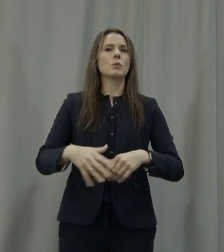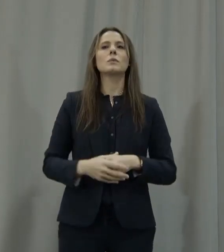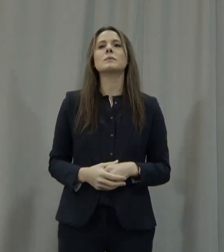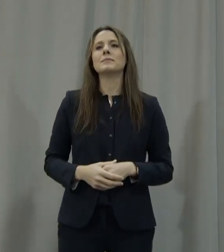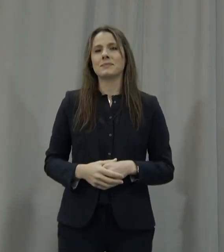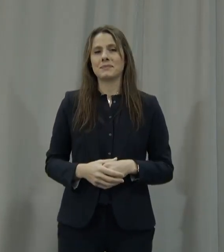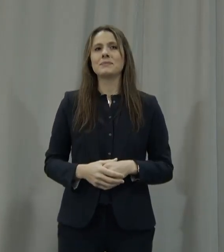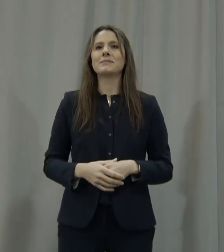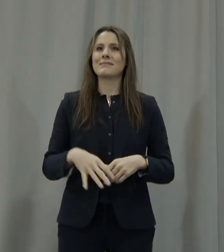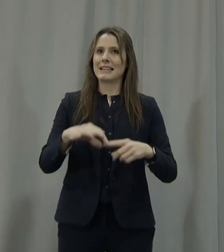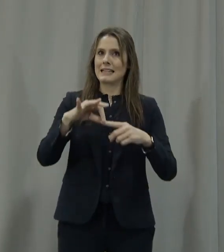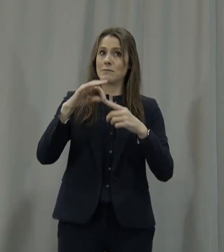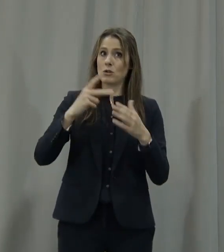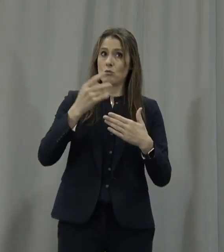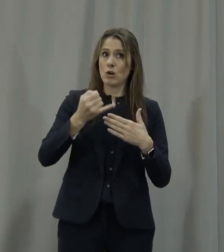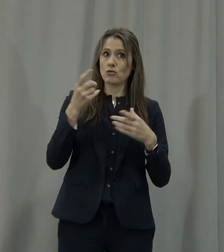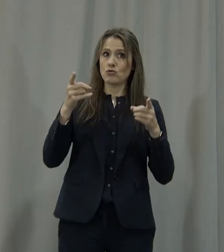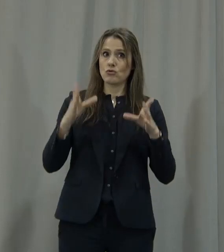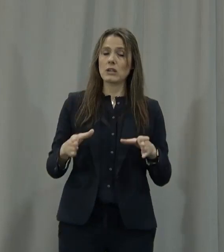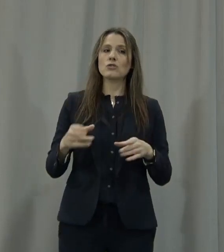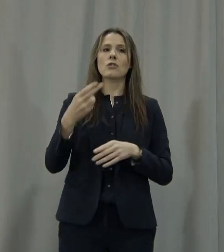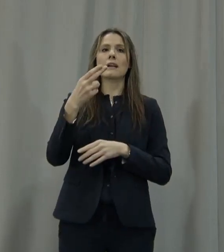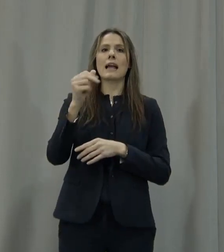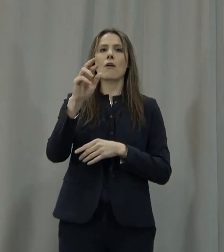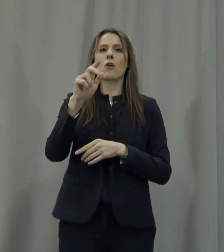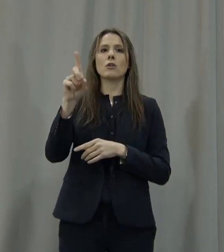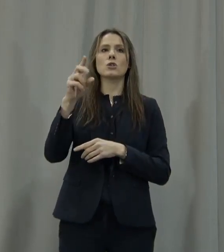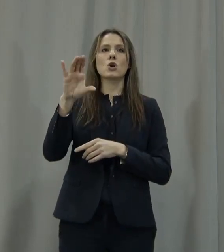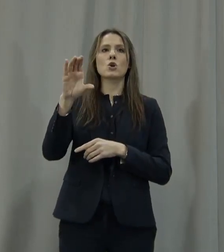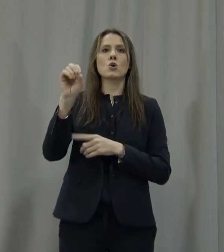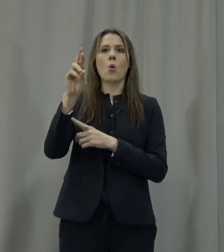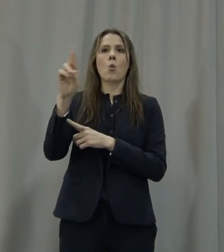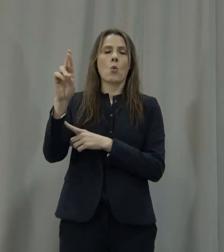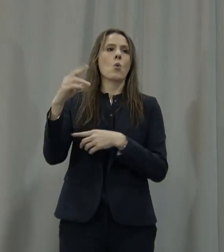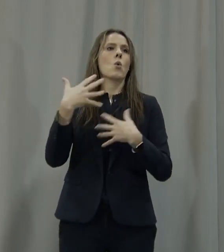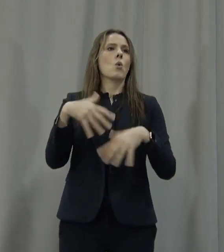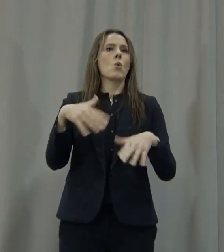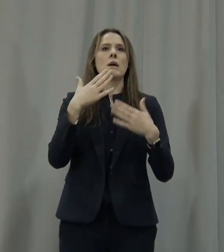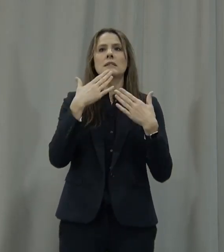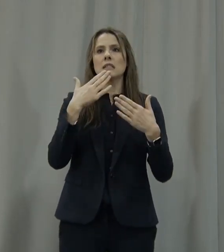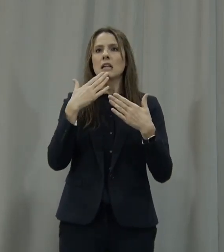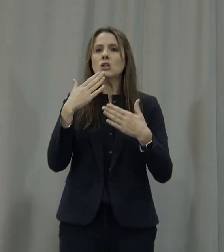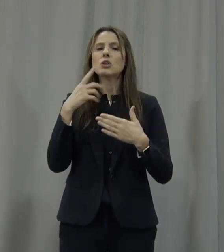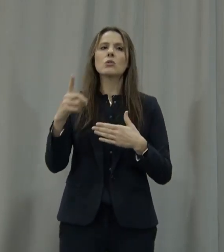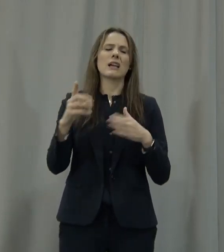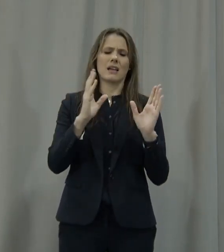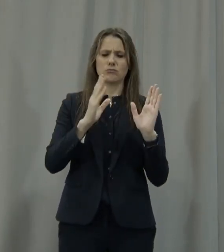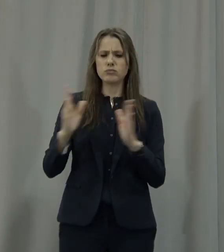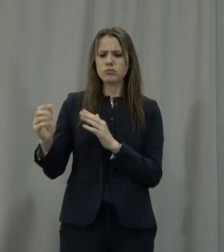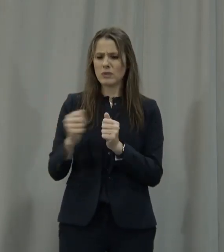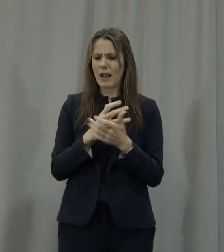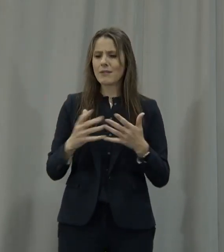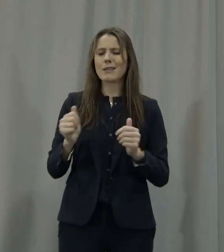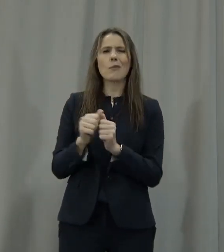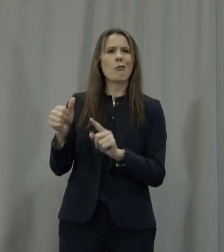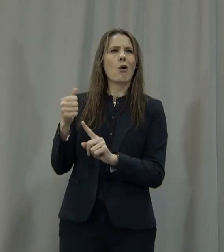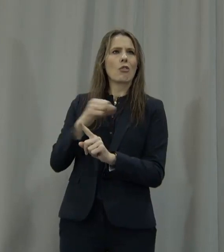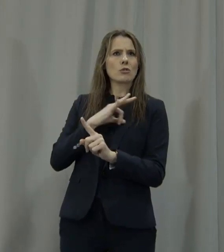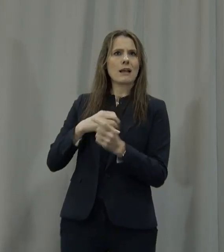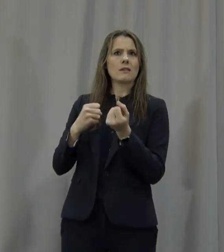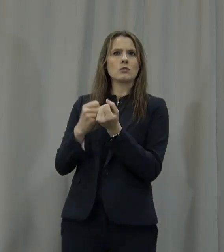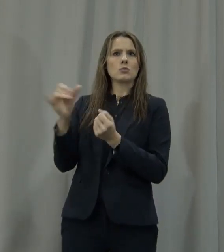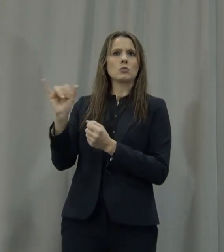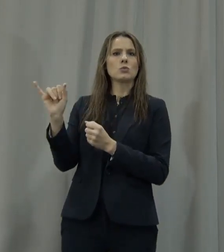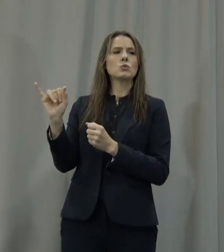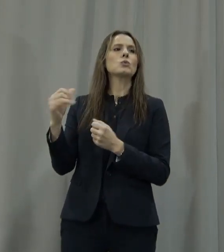And for our Special Projects Director, Harold Kaur, who arranged all the logistics along with a number of other members of our staff, and I'm